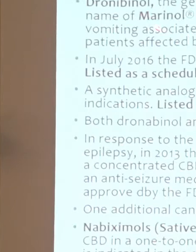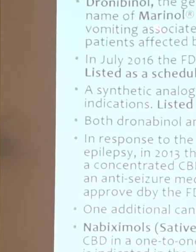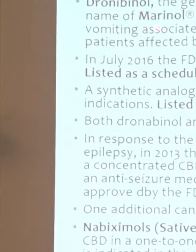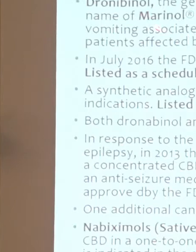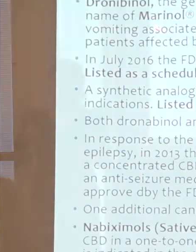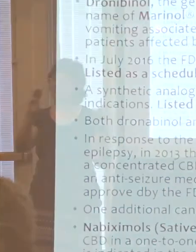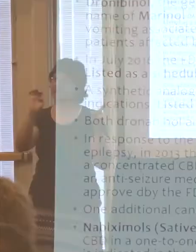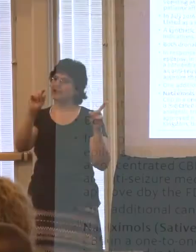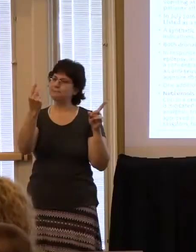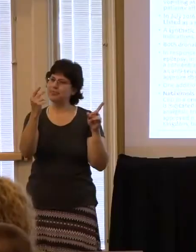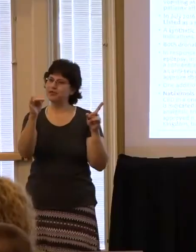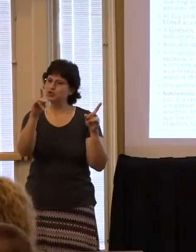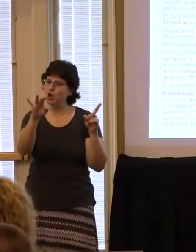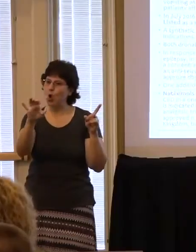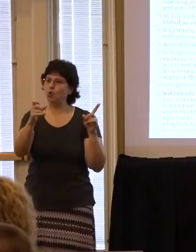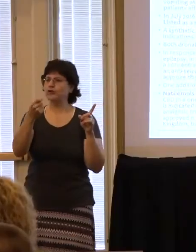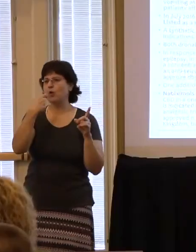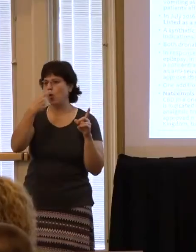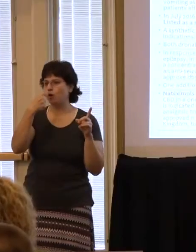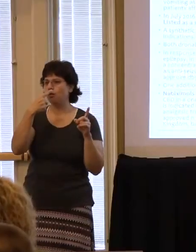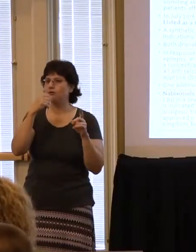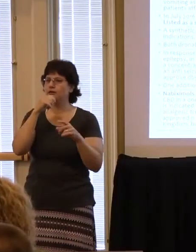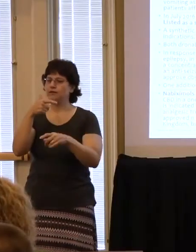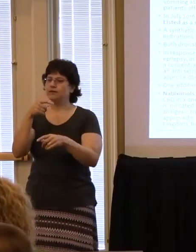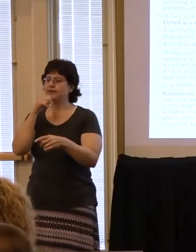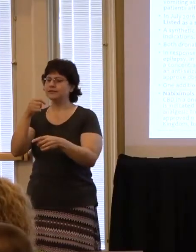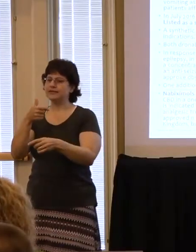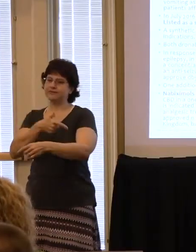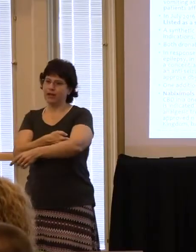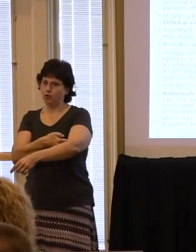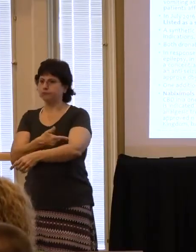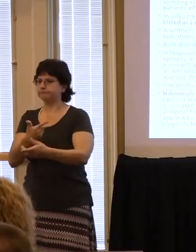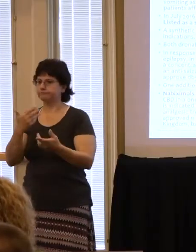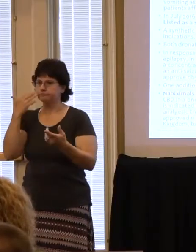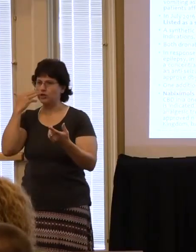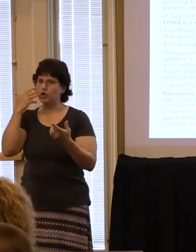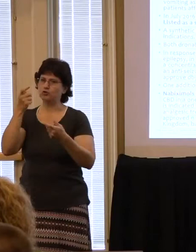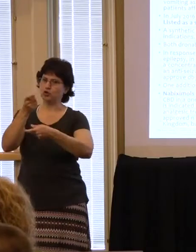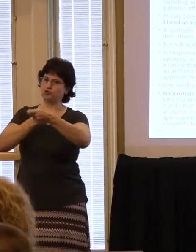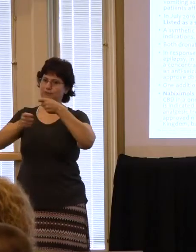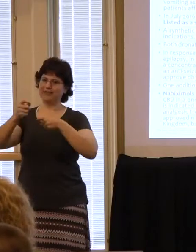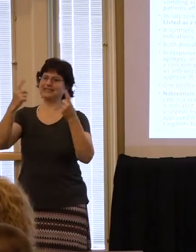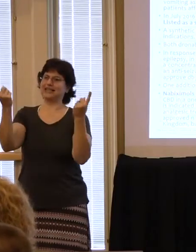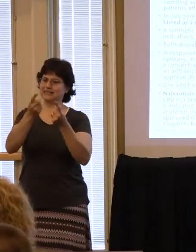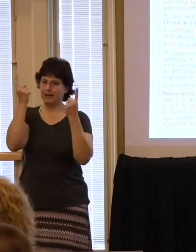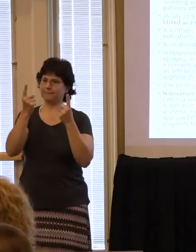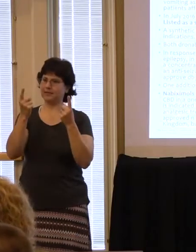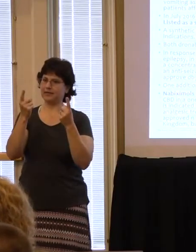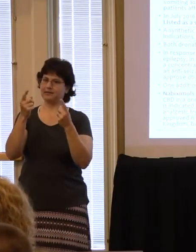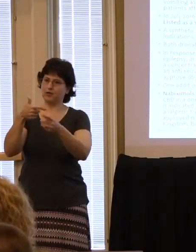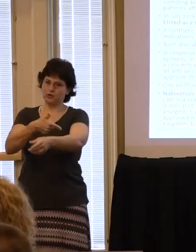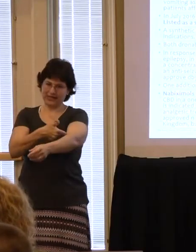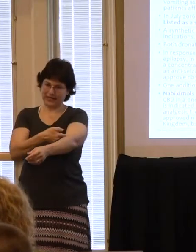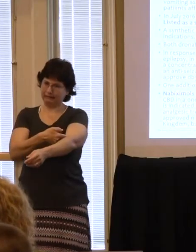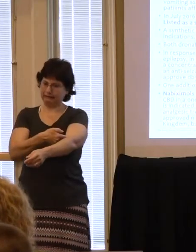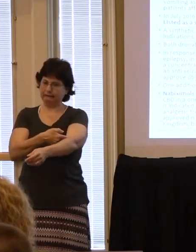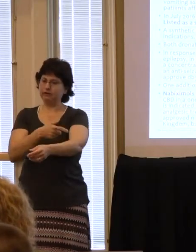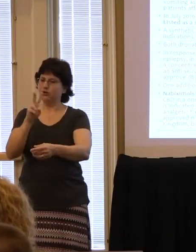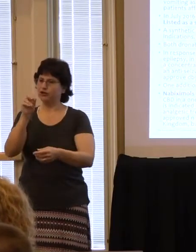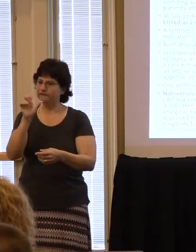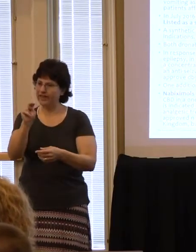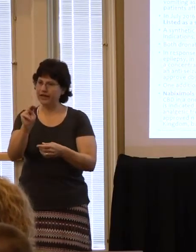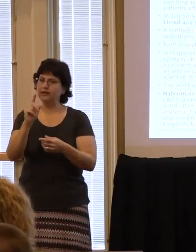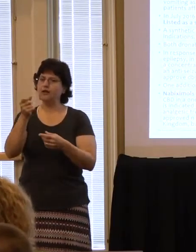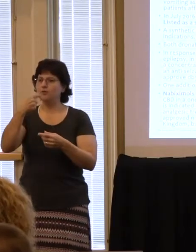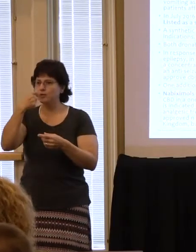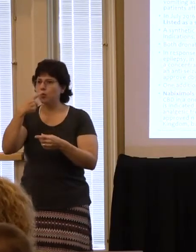giving methadone, oral methadone instead of heroin, right? So you replace something that goes right into your vein